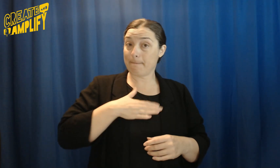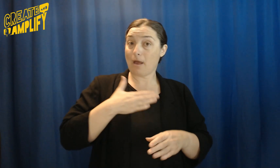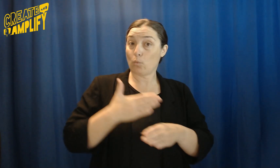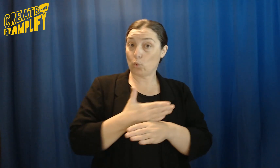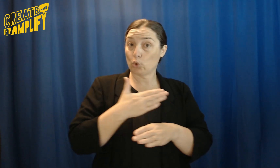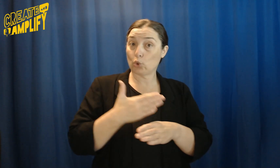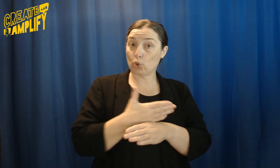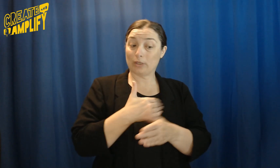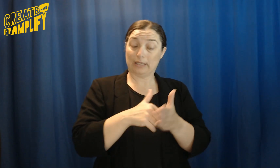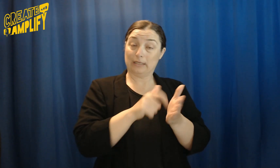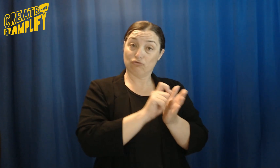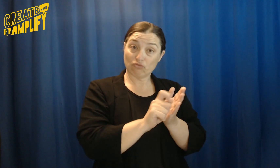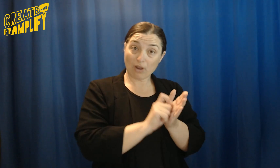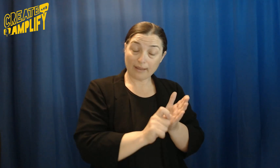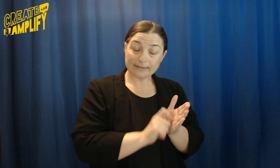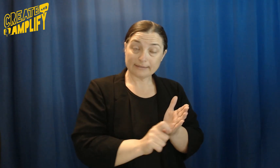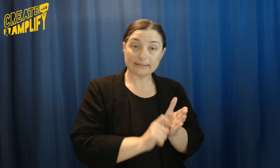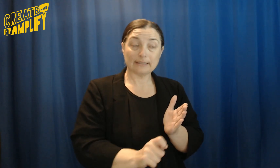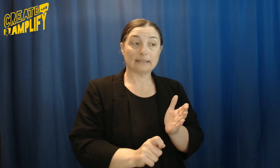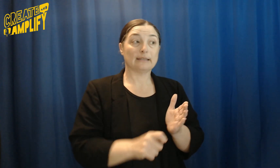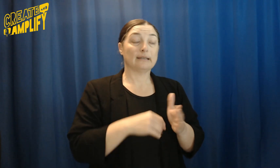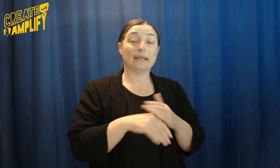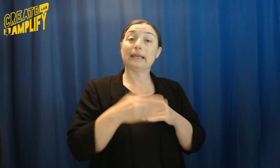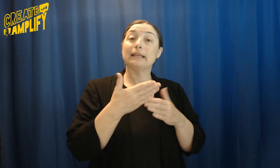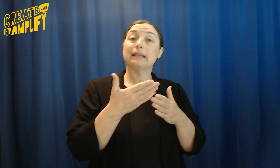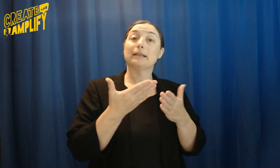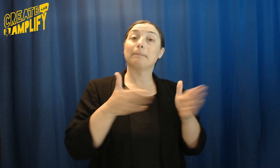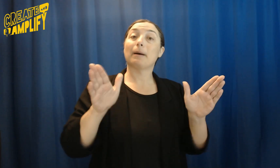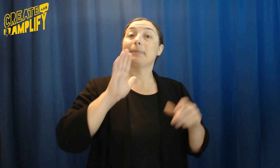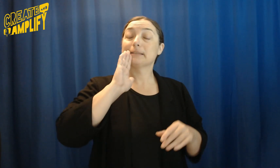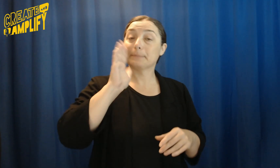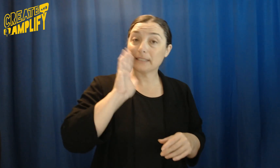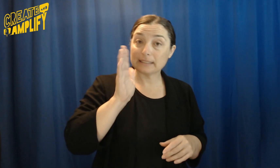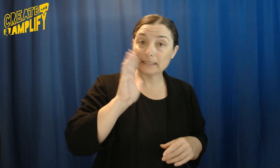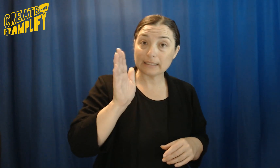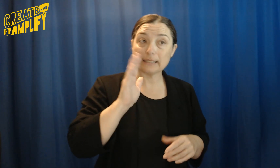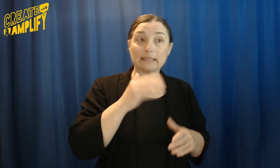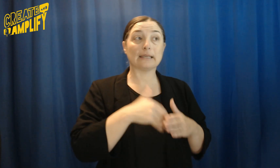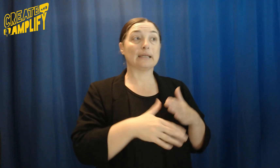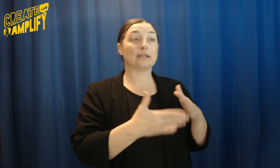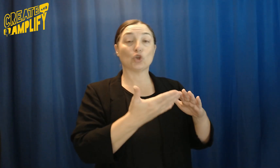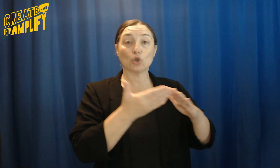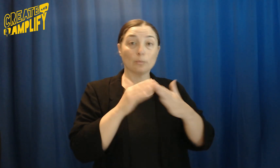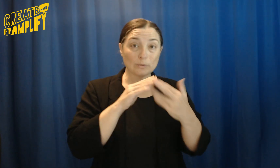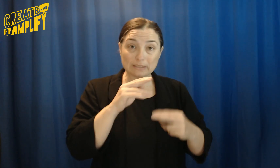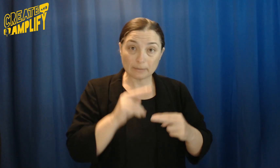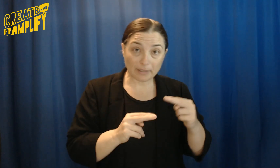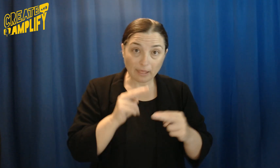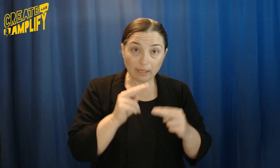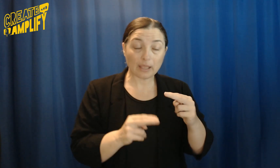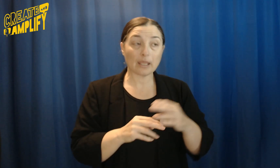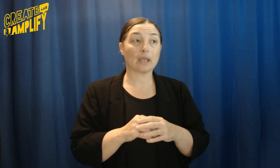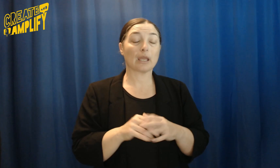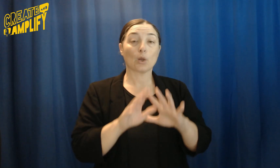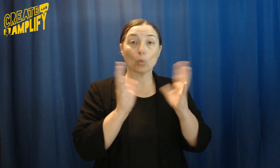written word, in public speaking, in community building, world building,